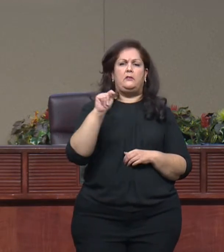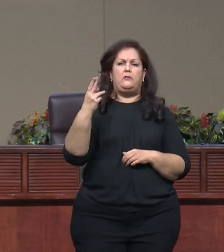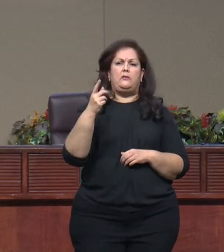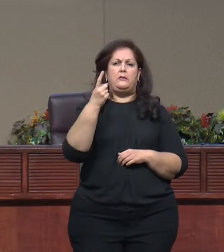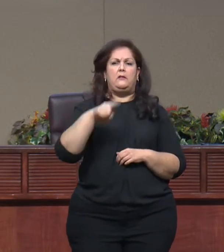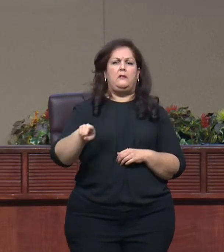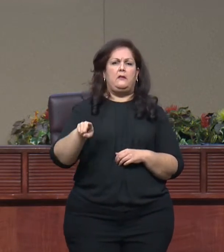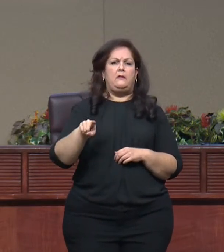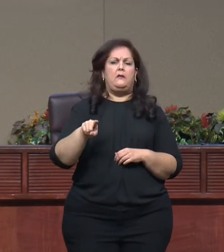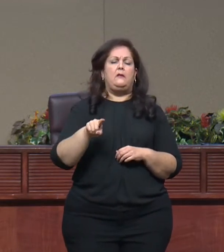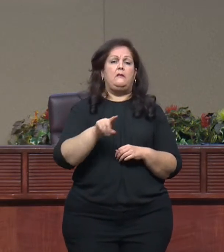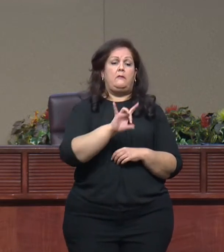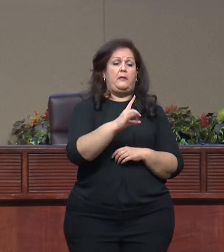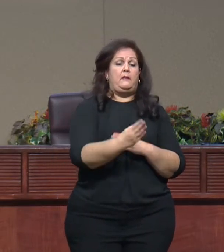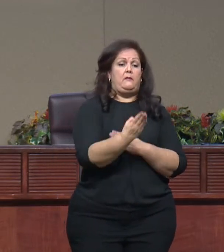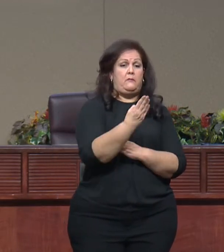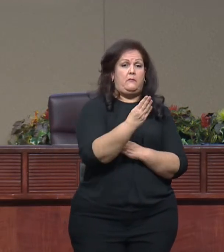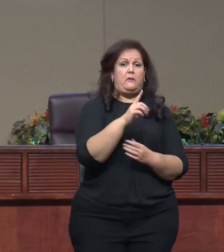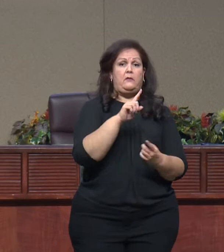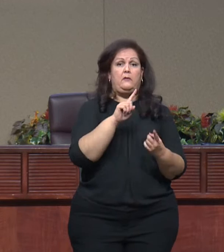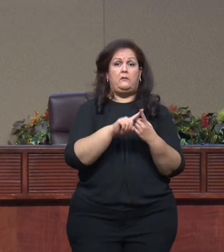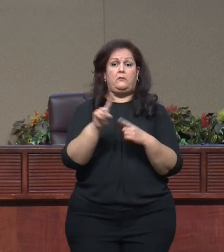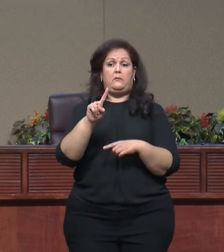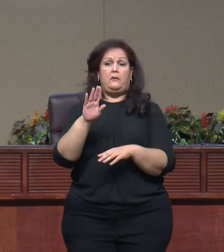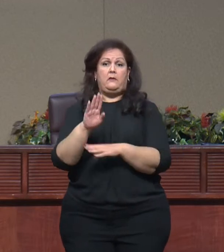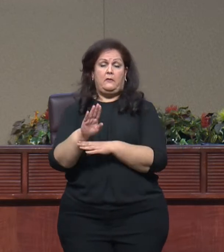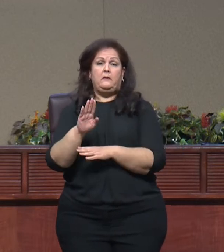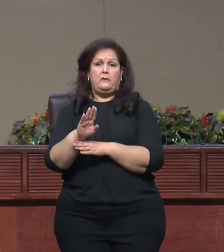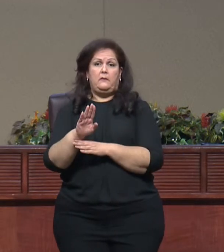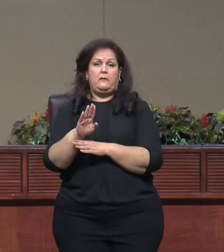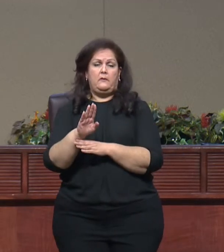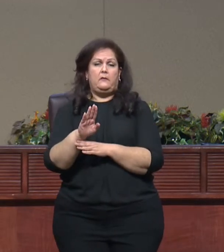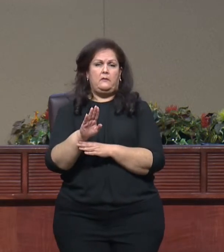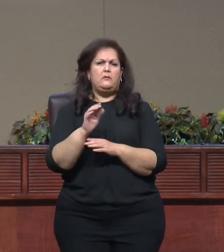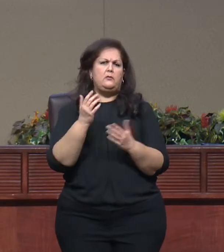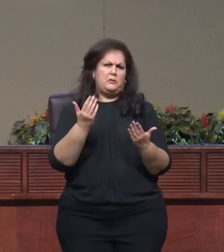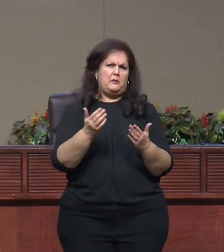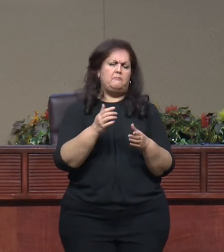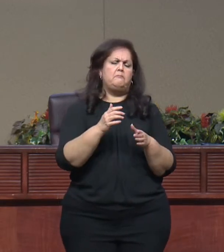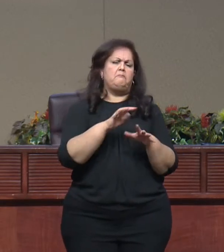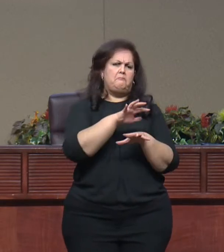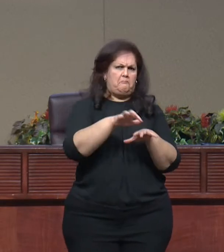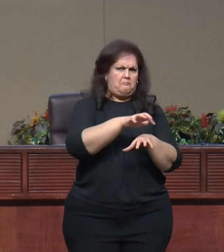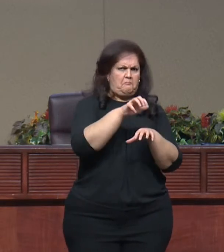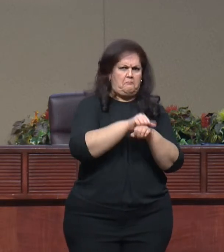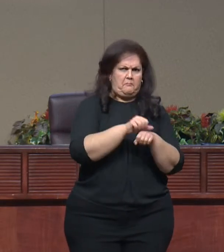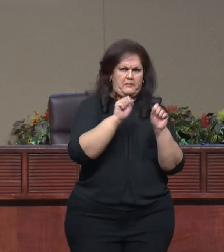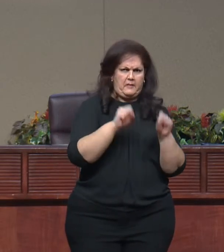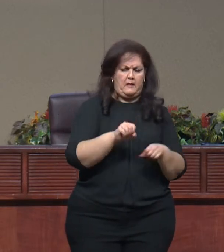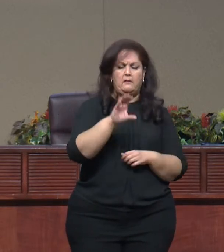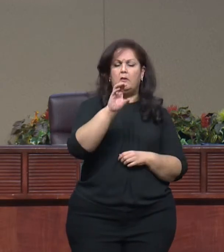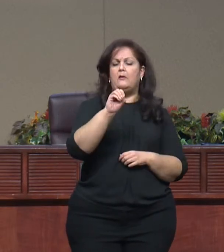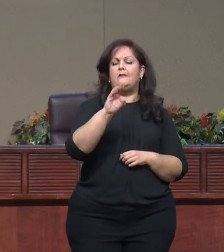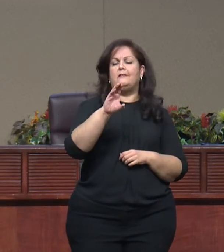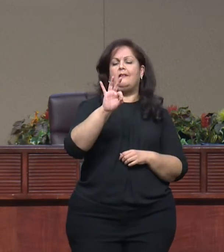next week between the hours of 8 a.m. and 1 p.m. You can make an appointment by going to